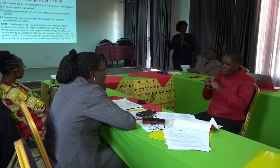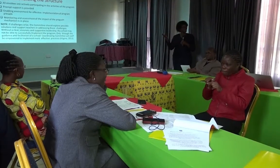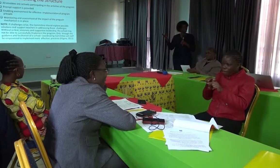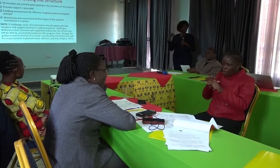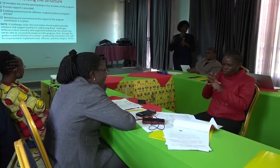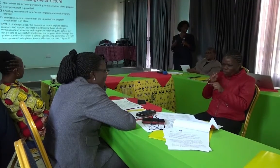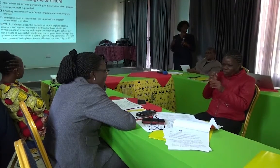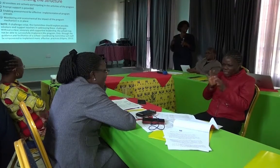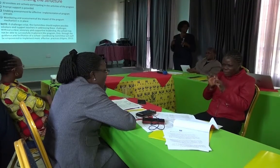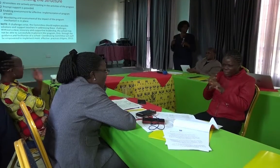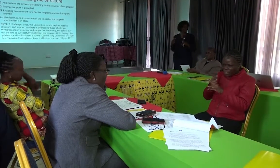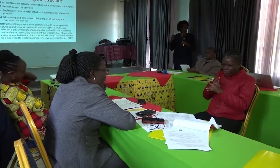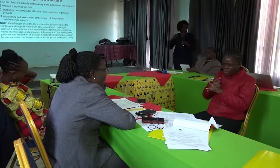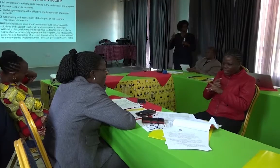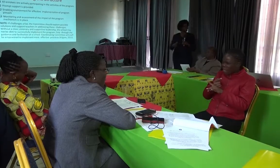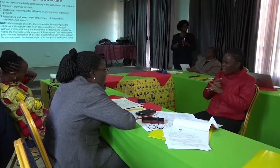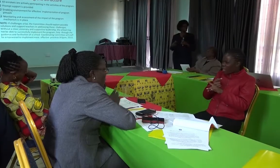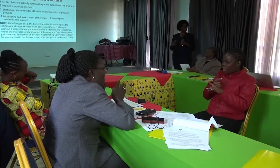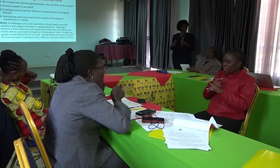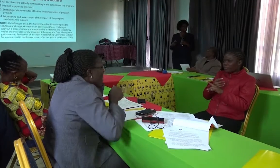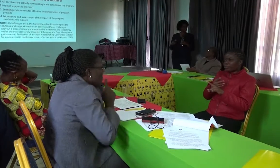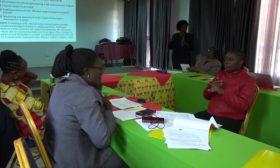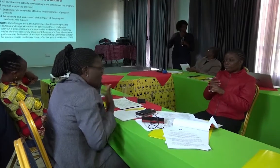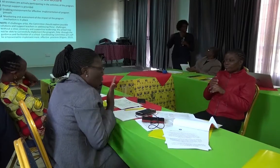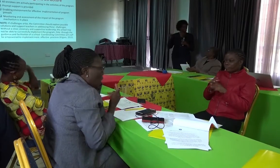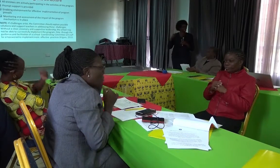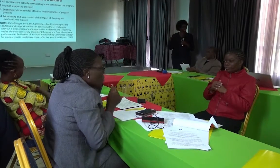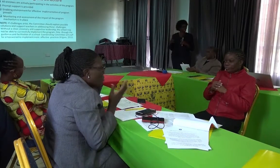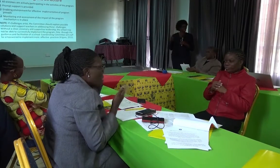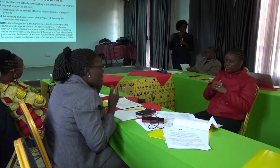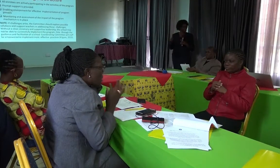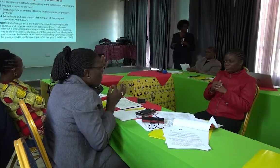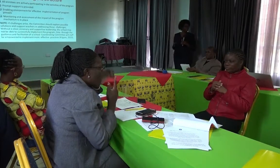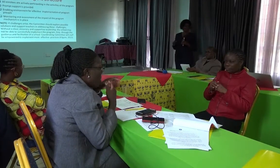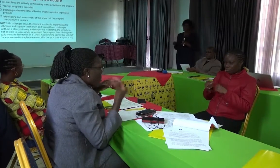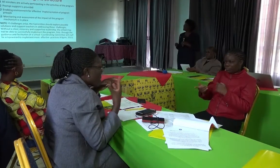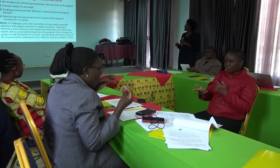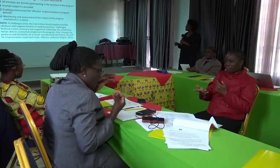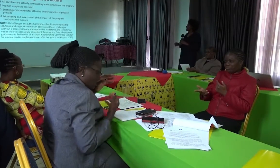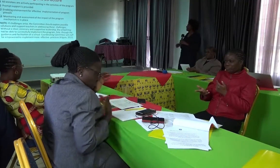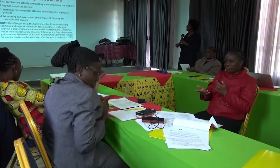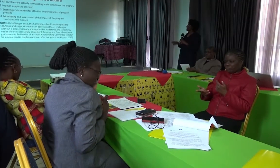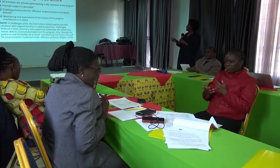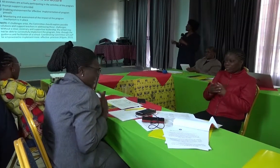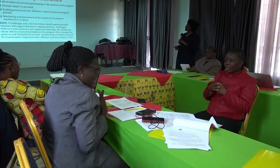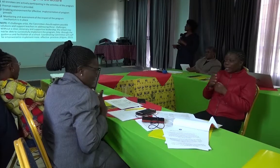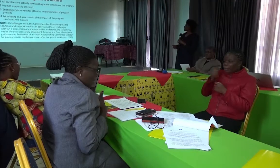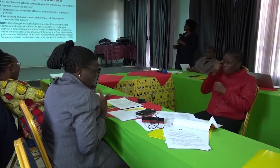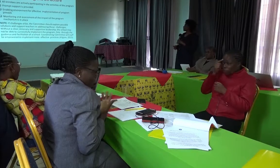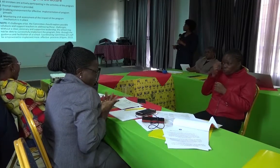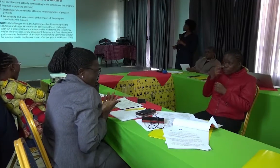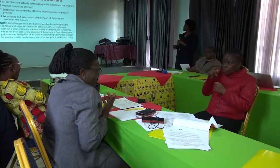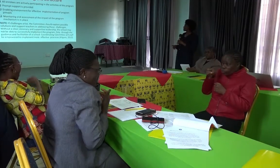this disability. Prompt support. Where will this support come so quickly? Then